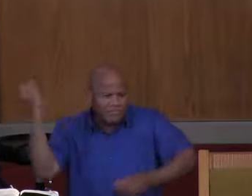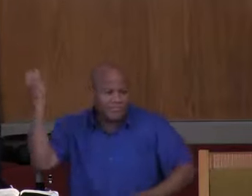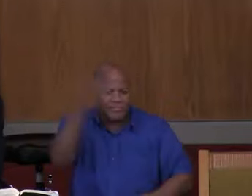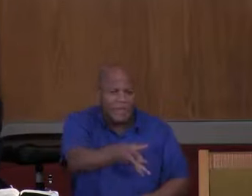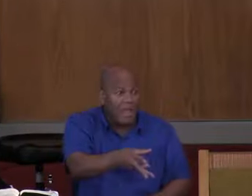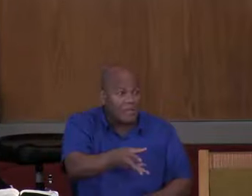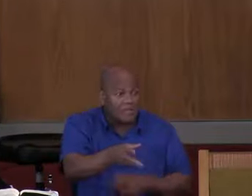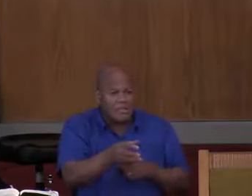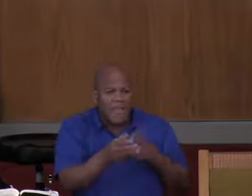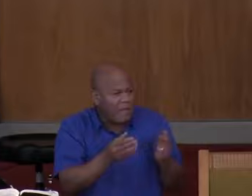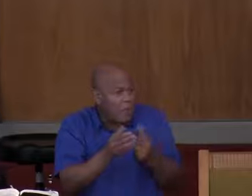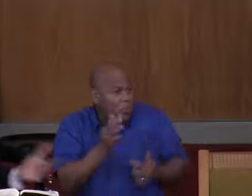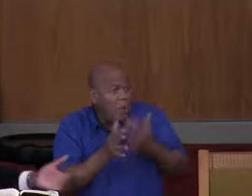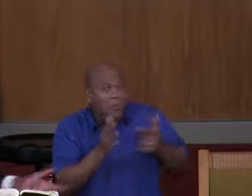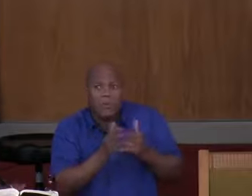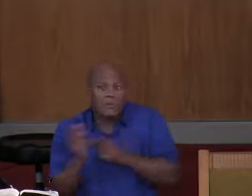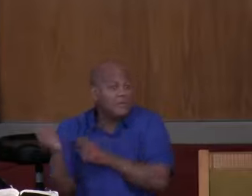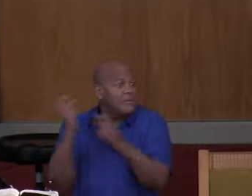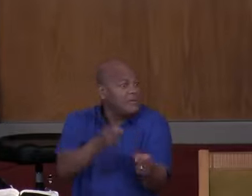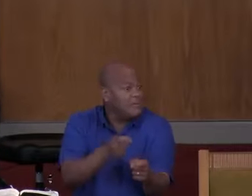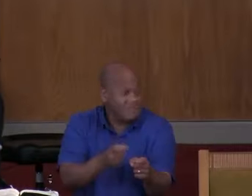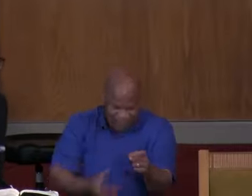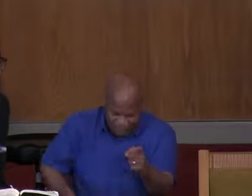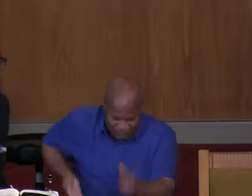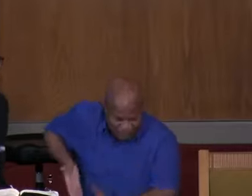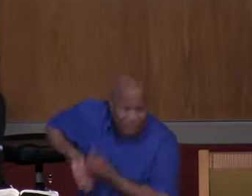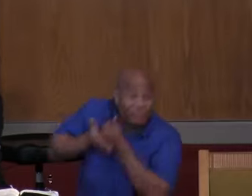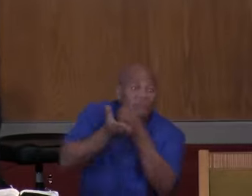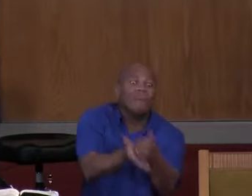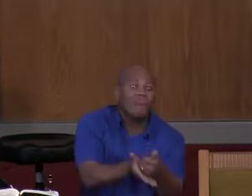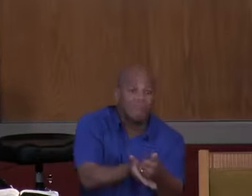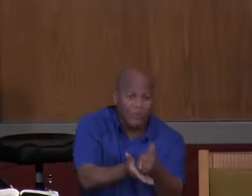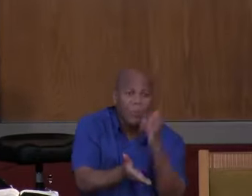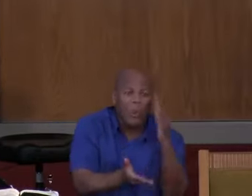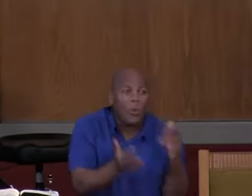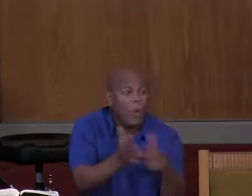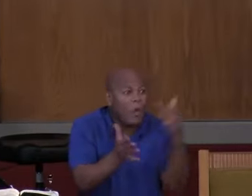Watch this. And every now and then he going to give you some help.